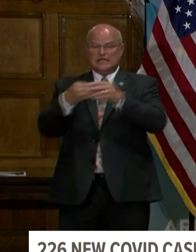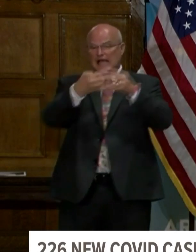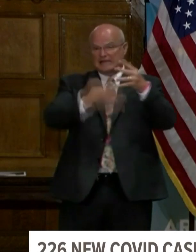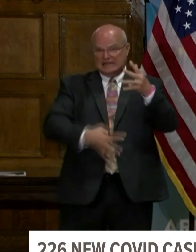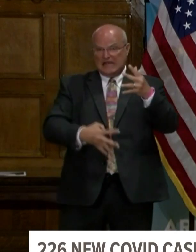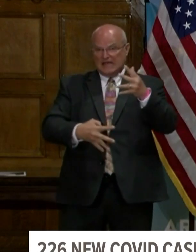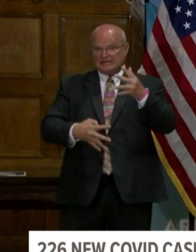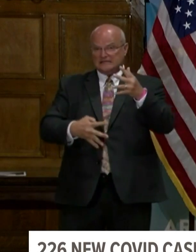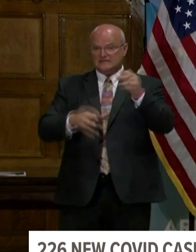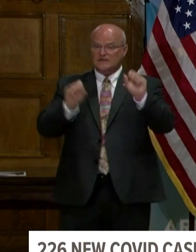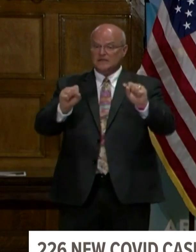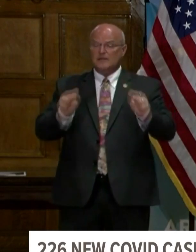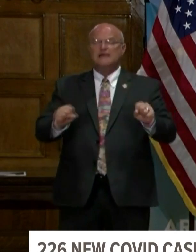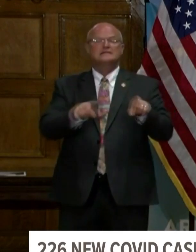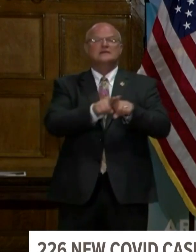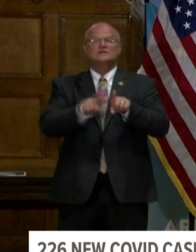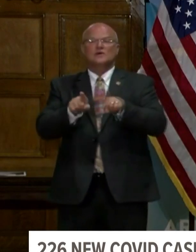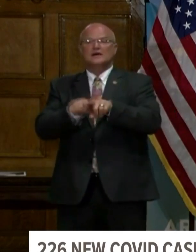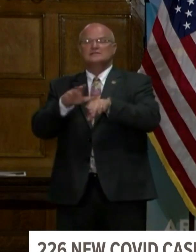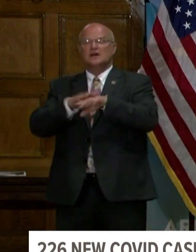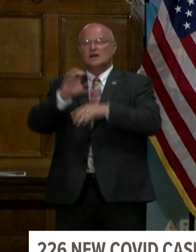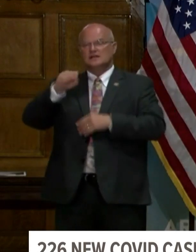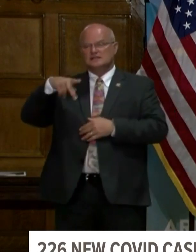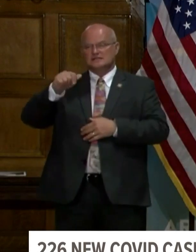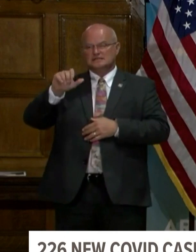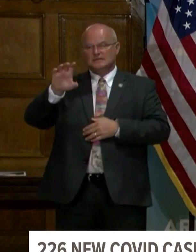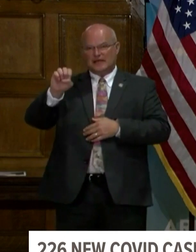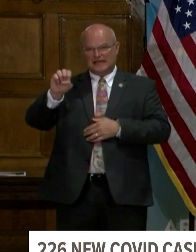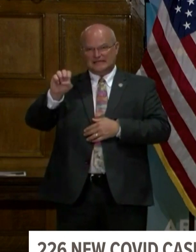on capacity as well as on spacing.